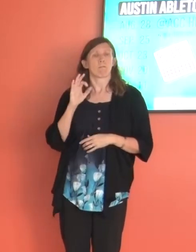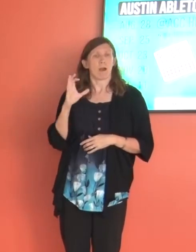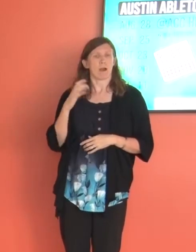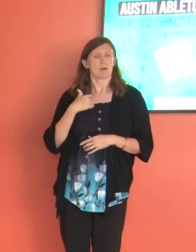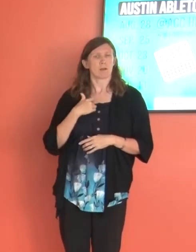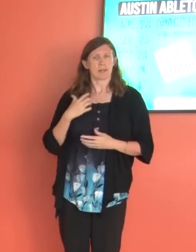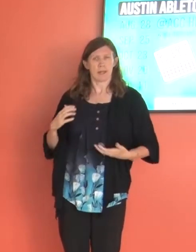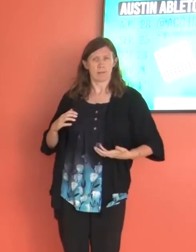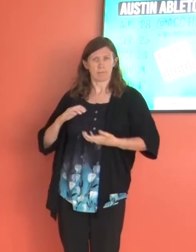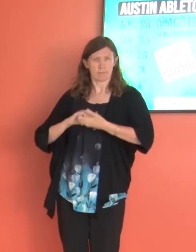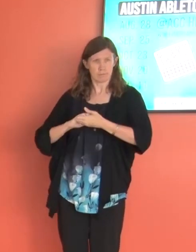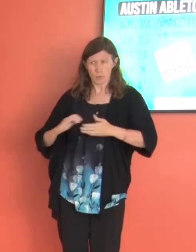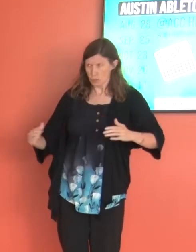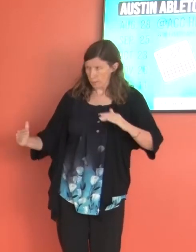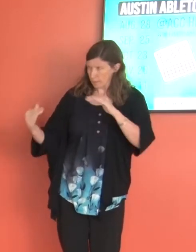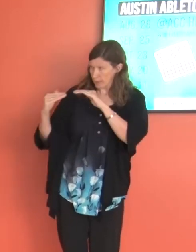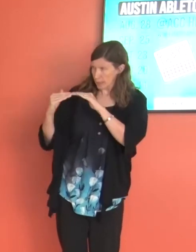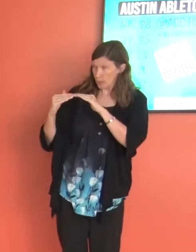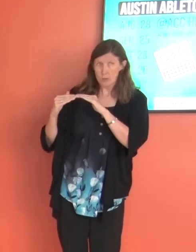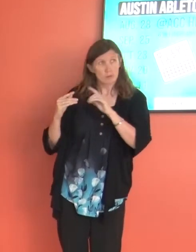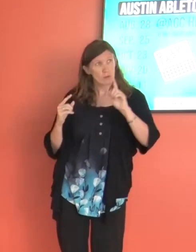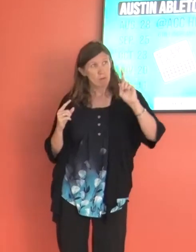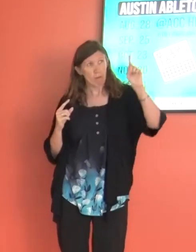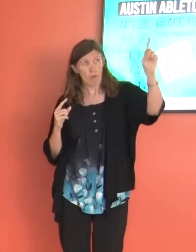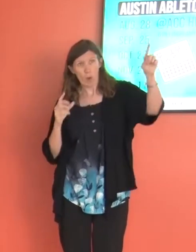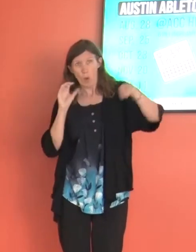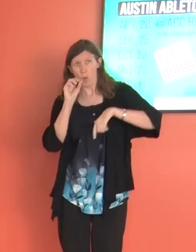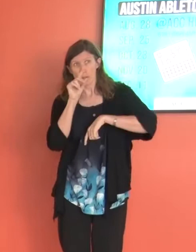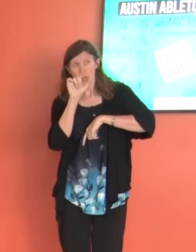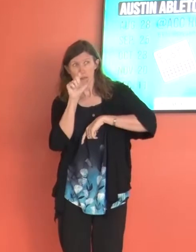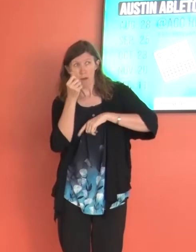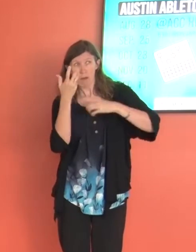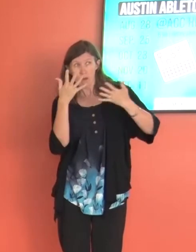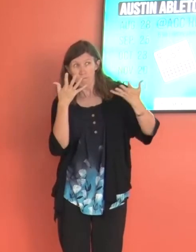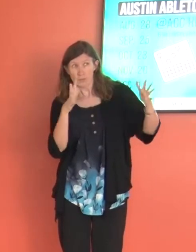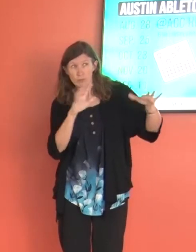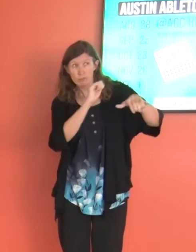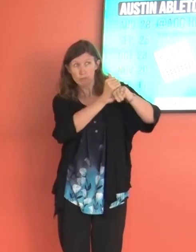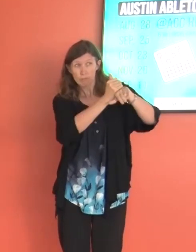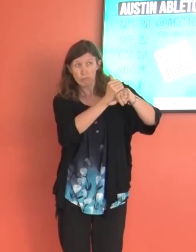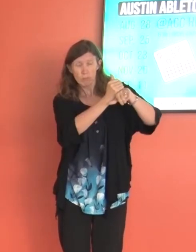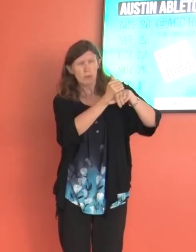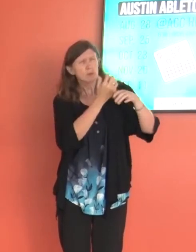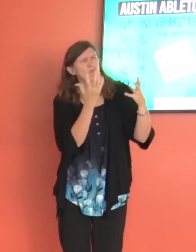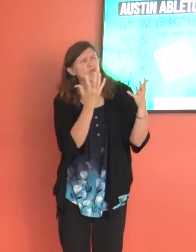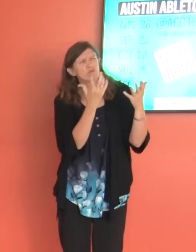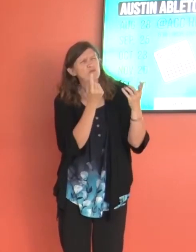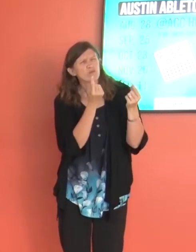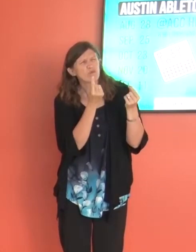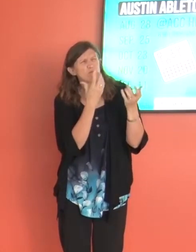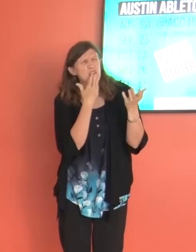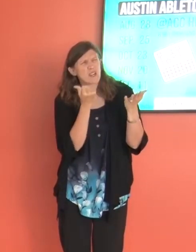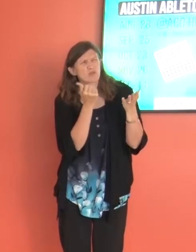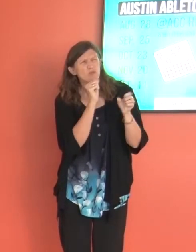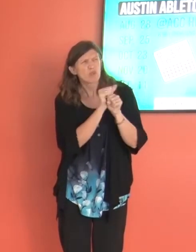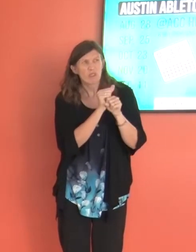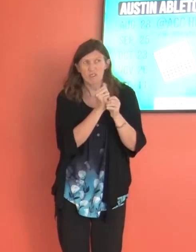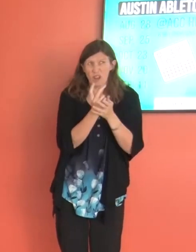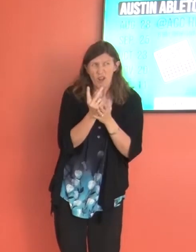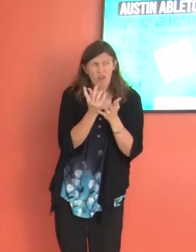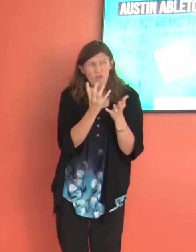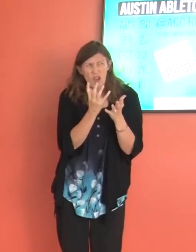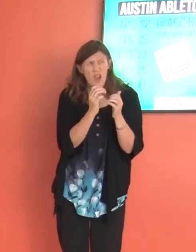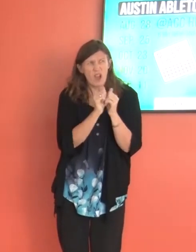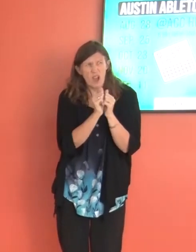work peer-to-peer with faculty from other institutions that have already done this to learn what works best, what didn't work, how can we do